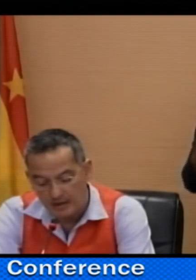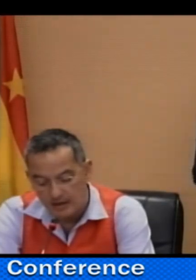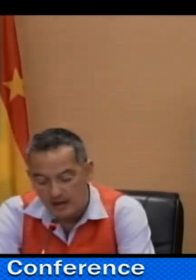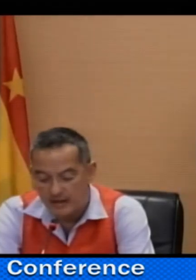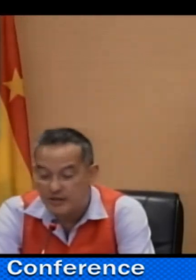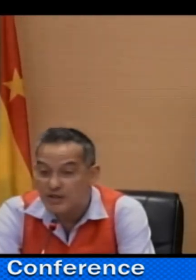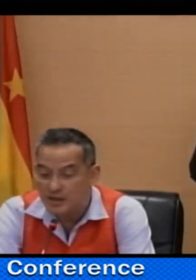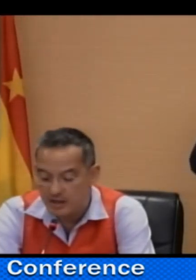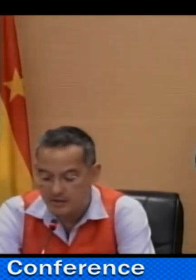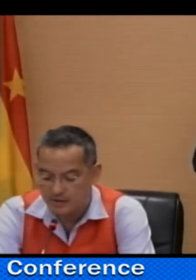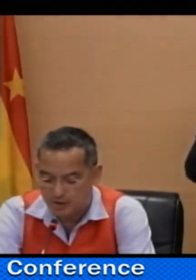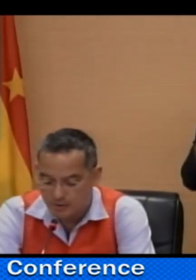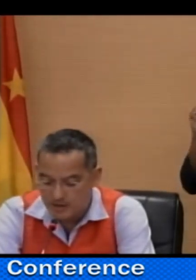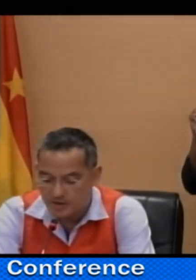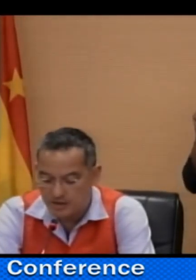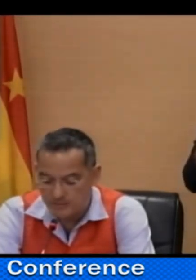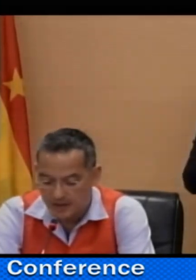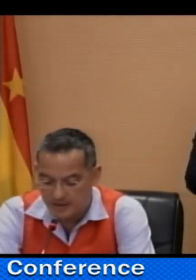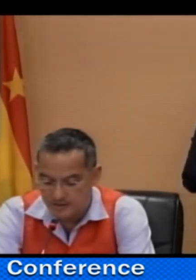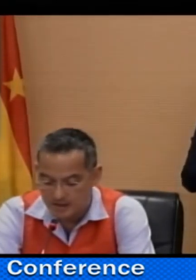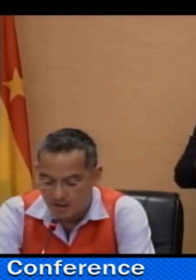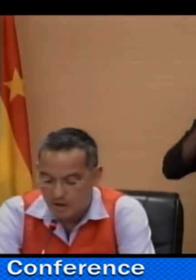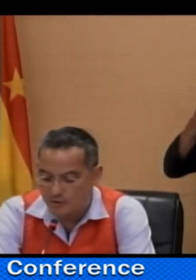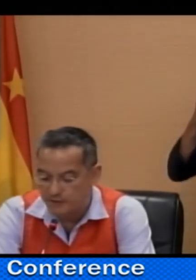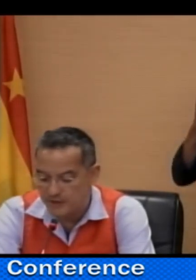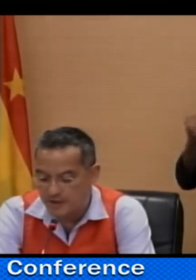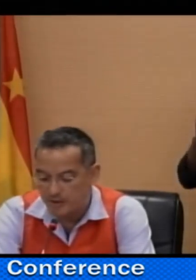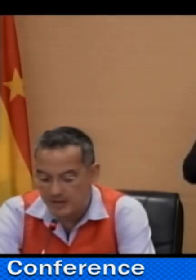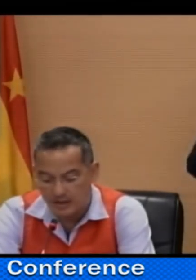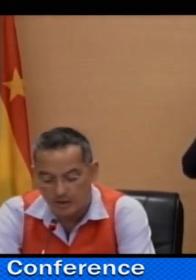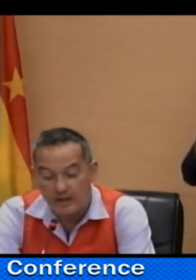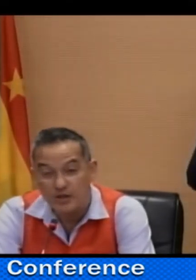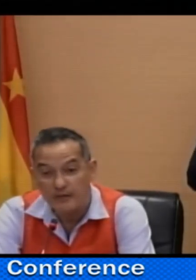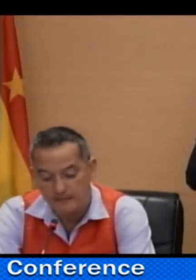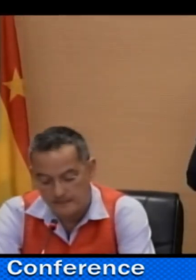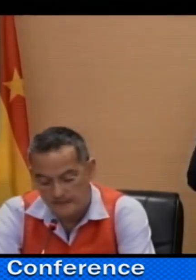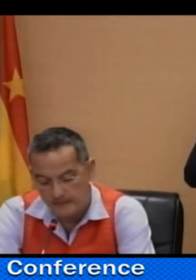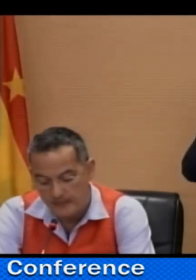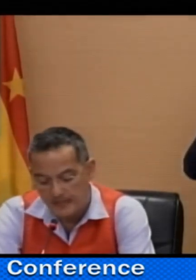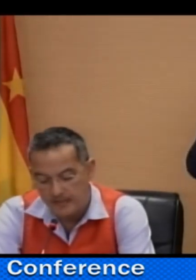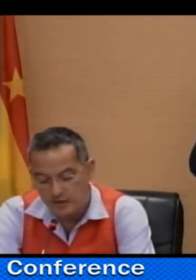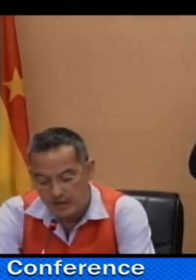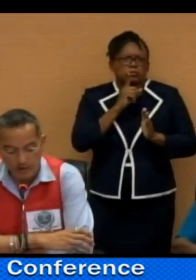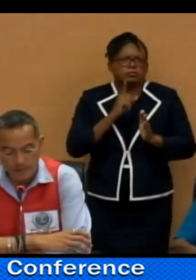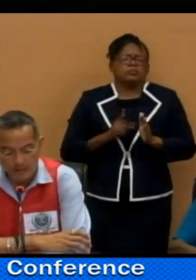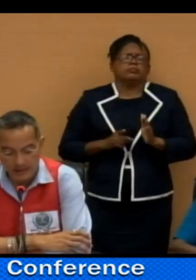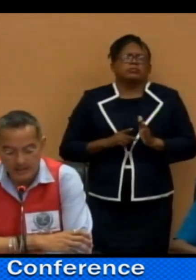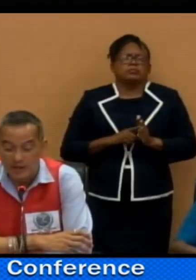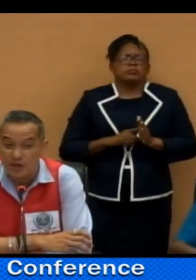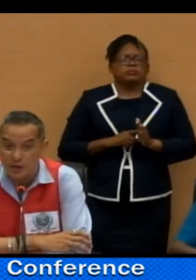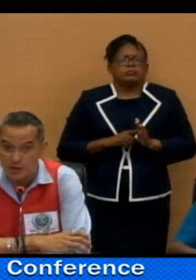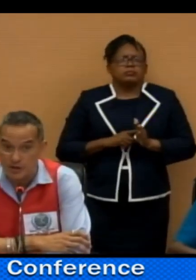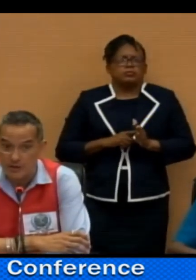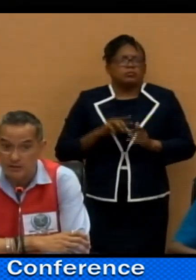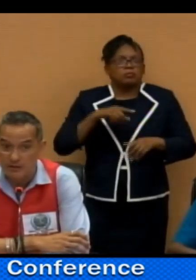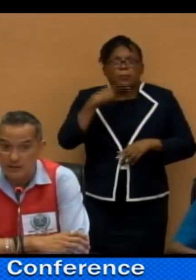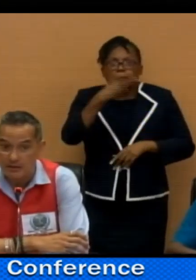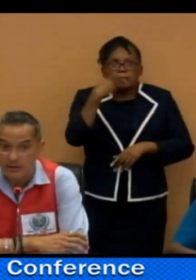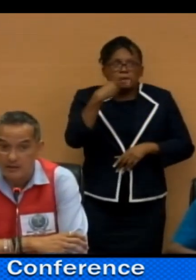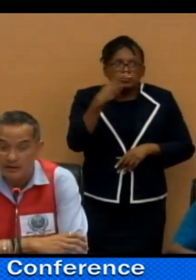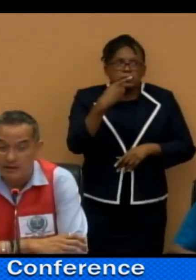implement additional stringent methods to further protect our nation, the general public is urged